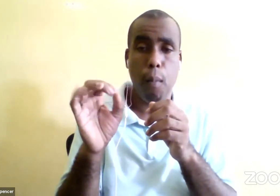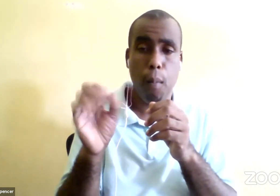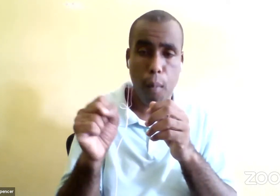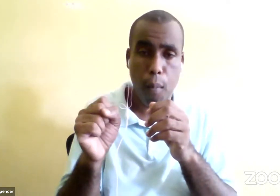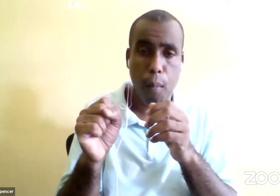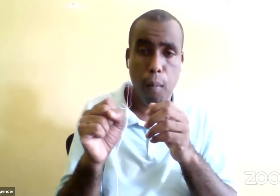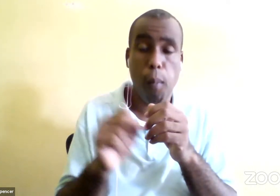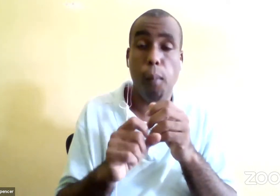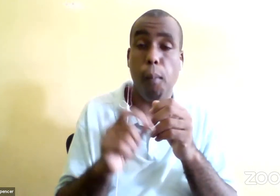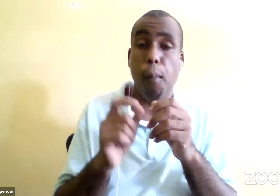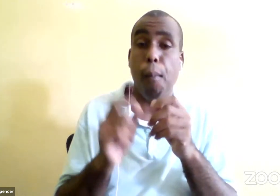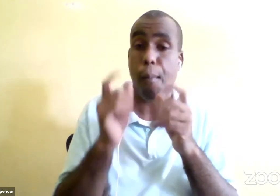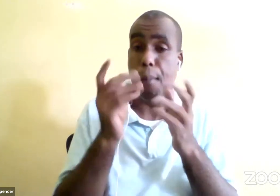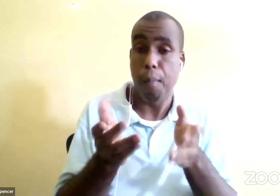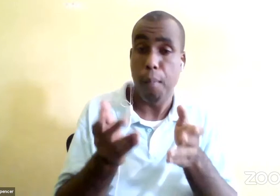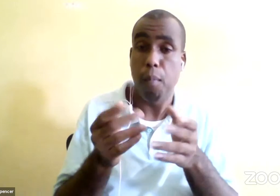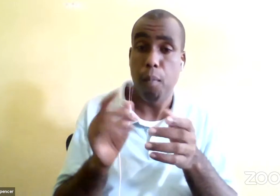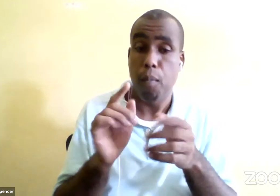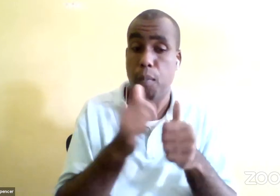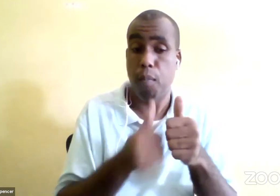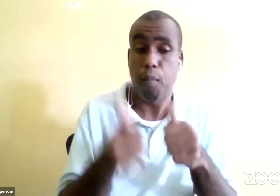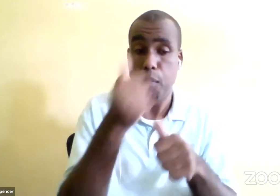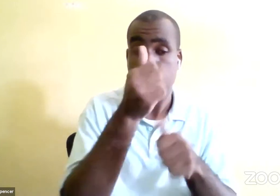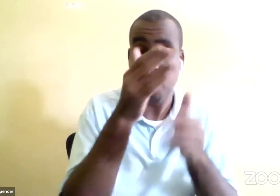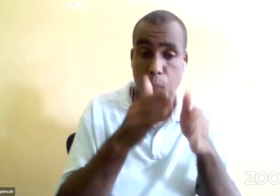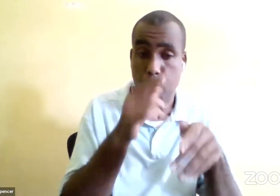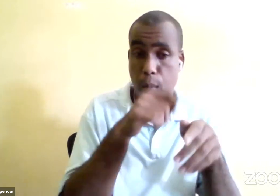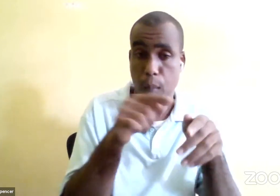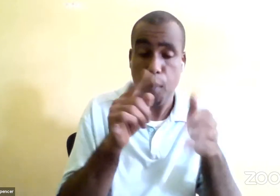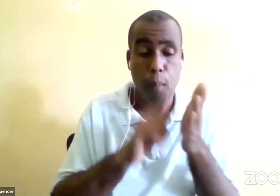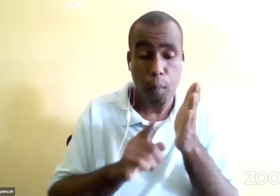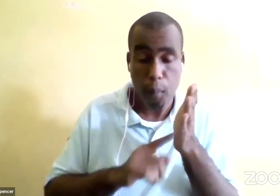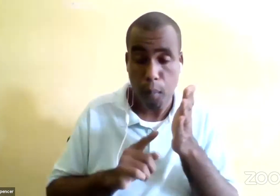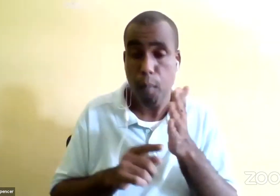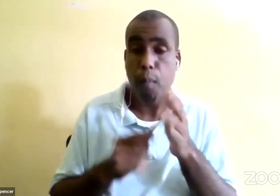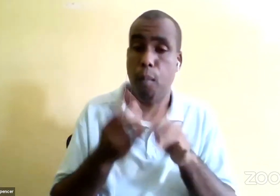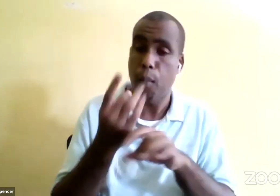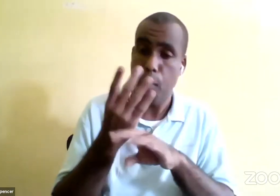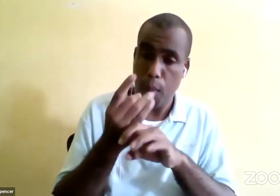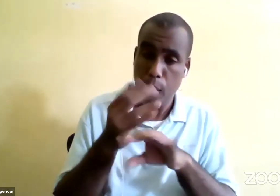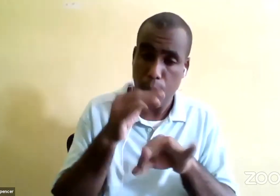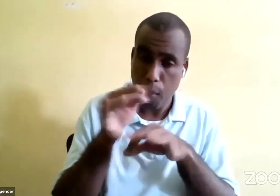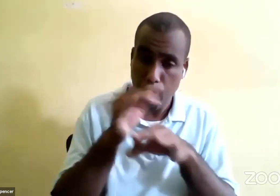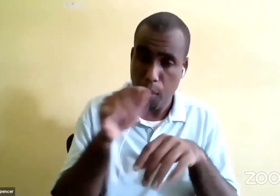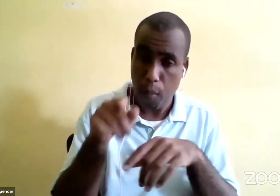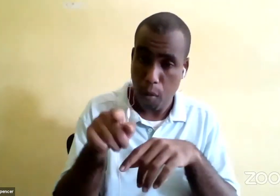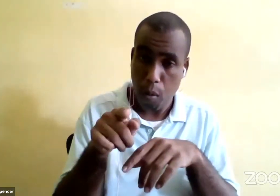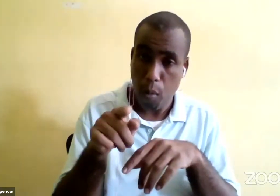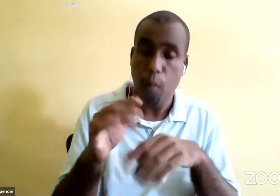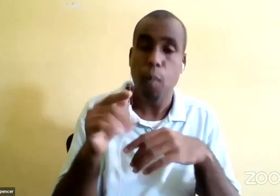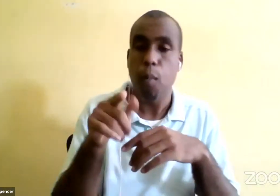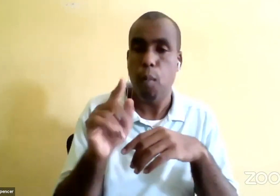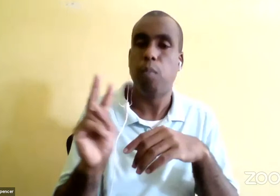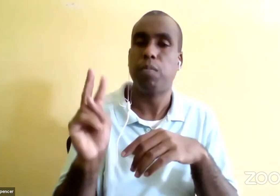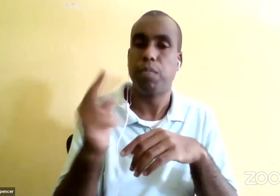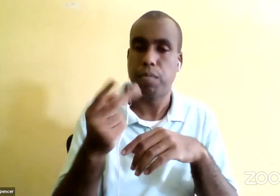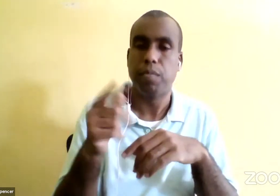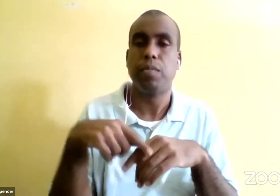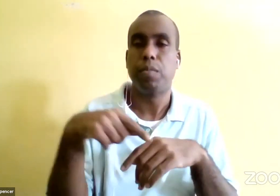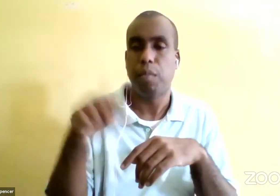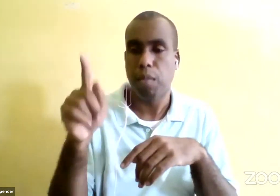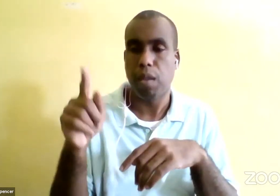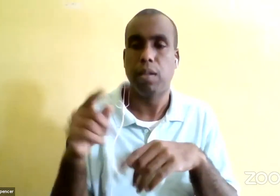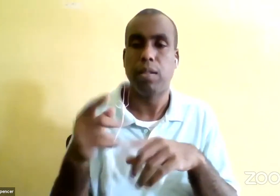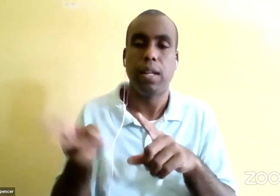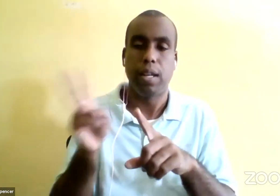get that feedback first from your supervisor before you send that through to the application committee.